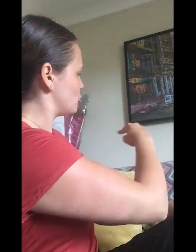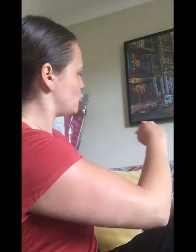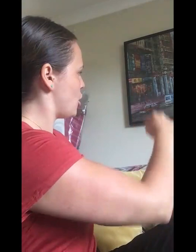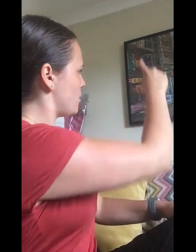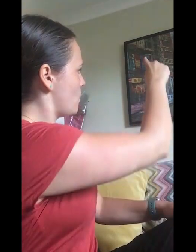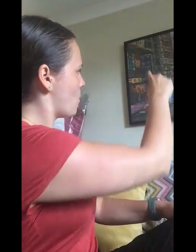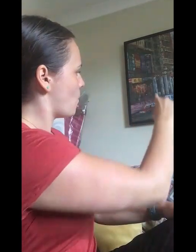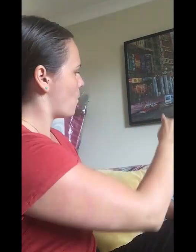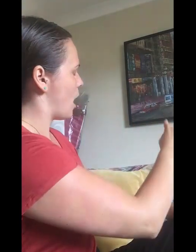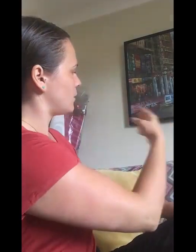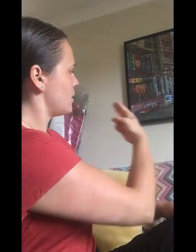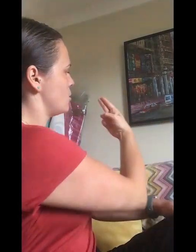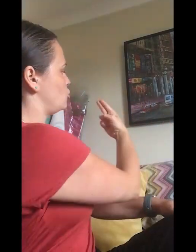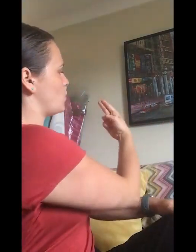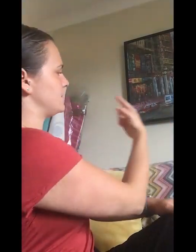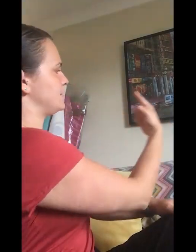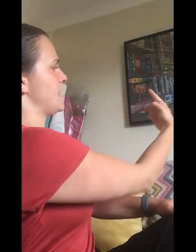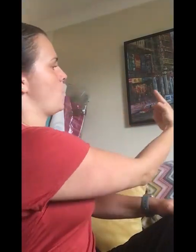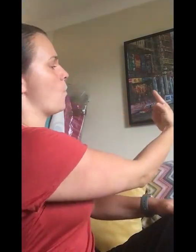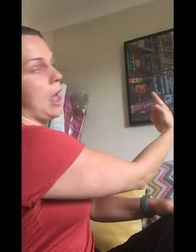2, 1, 21.